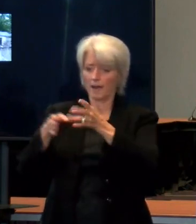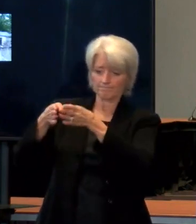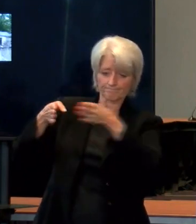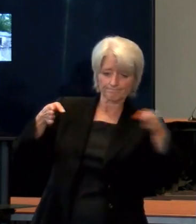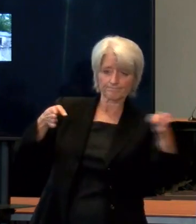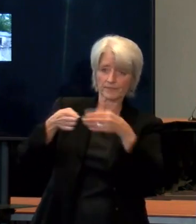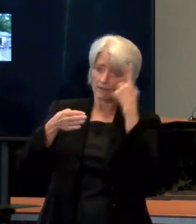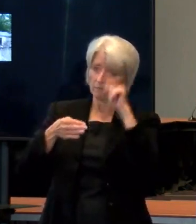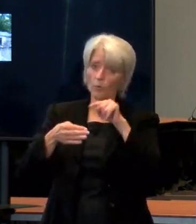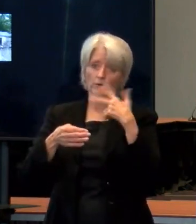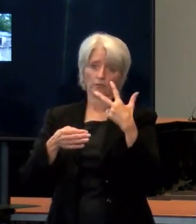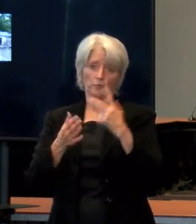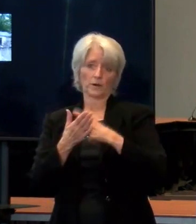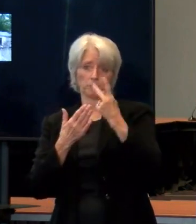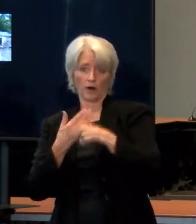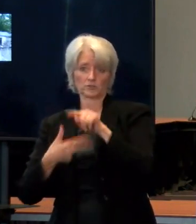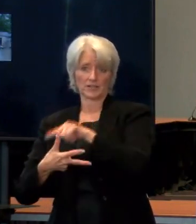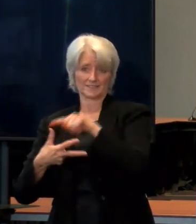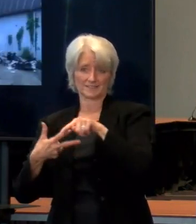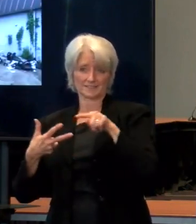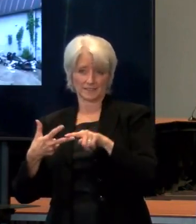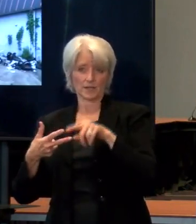then